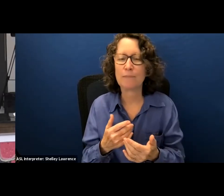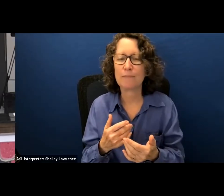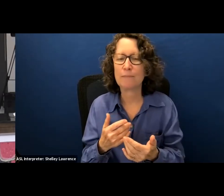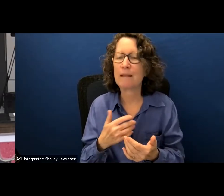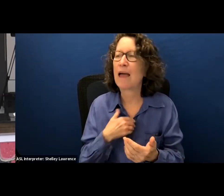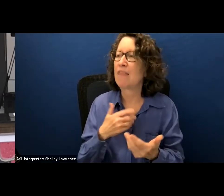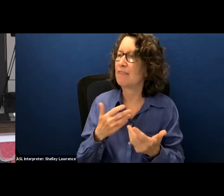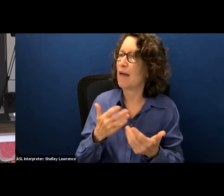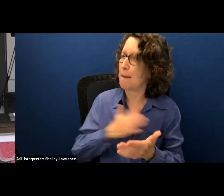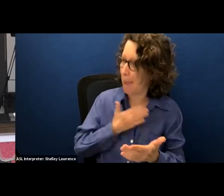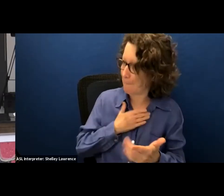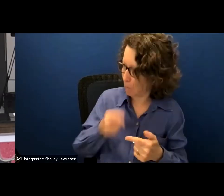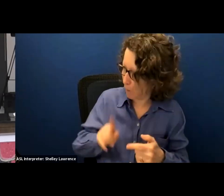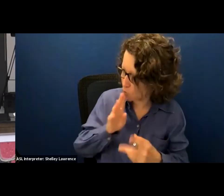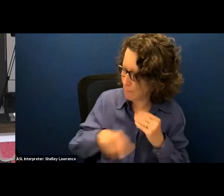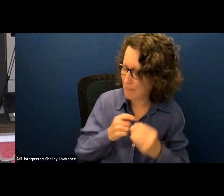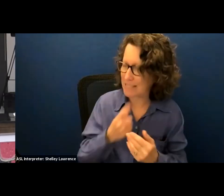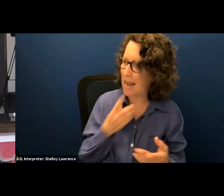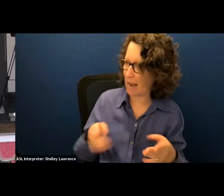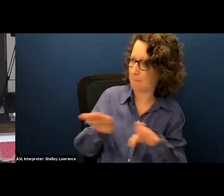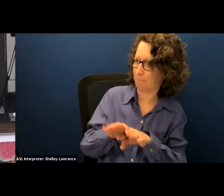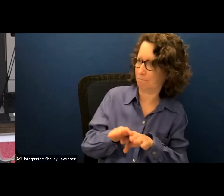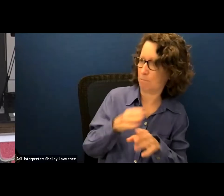my comments. Thank you.